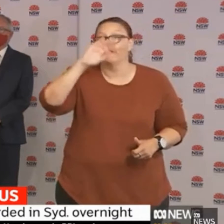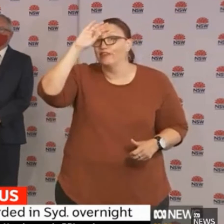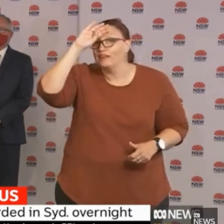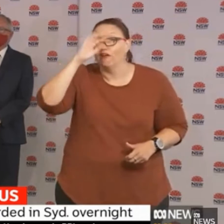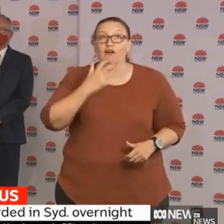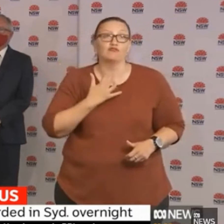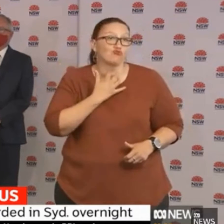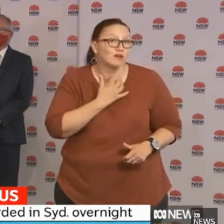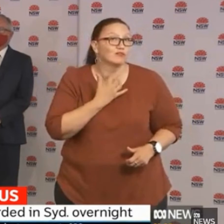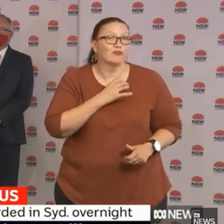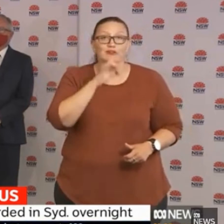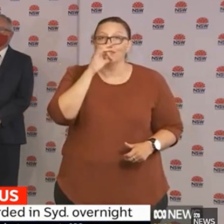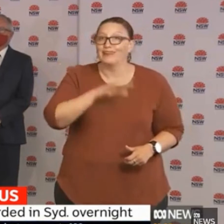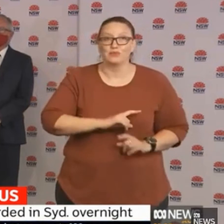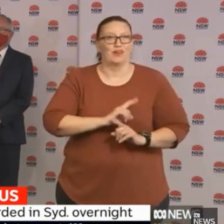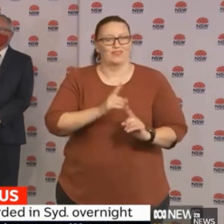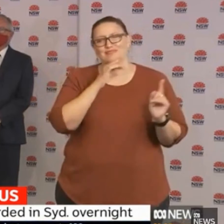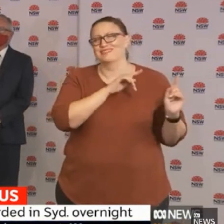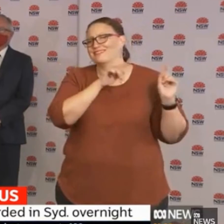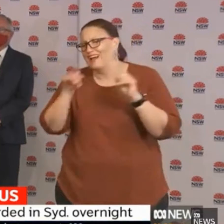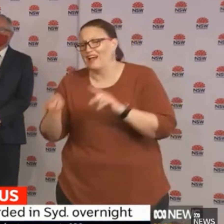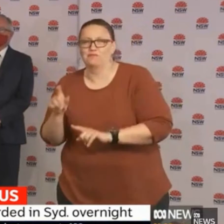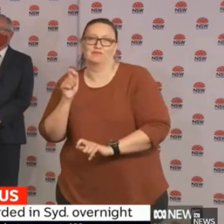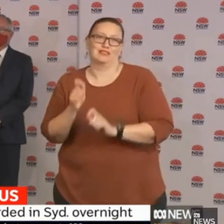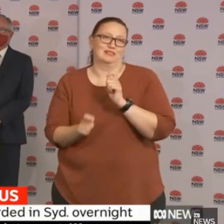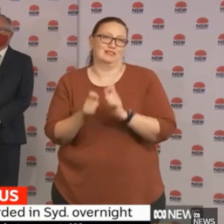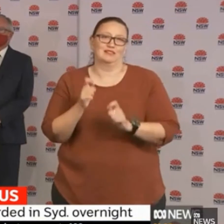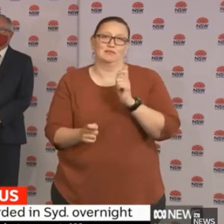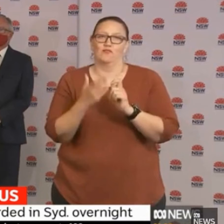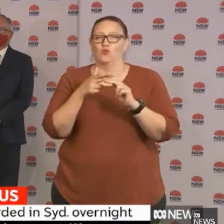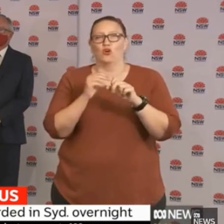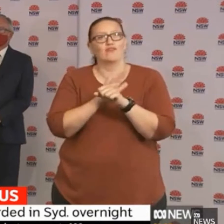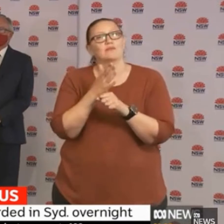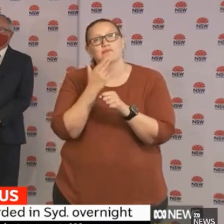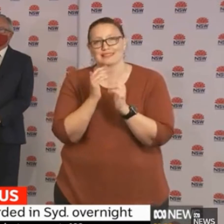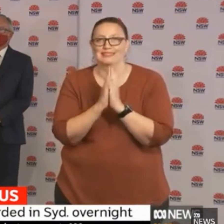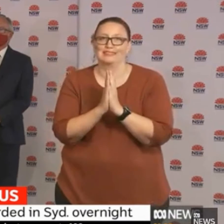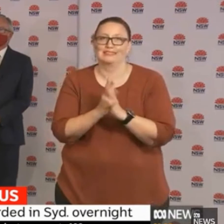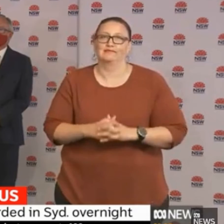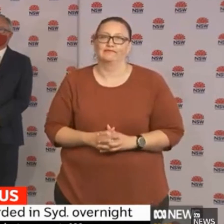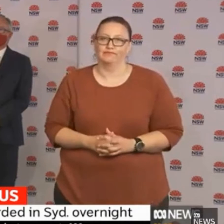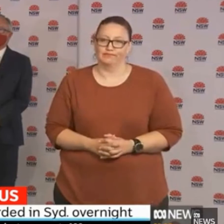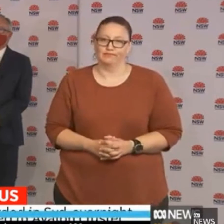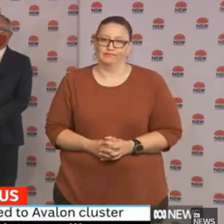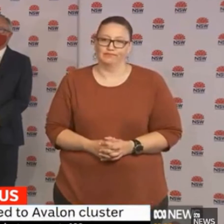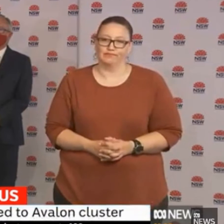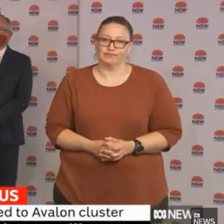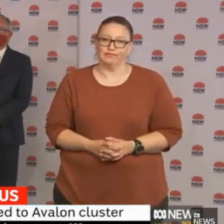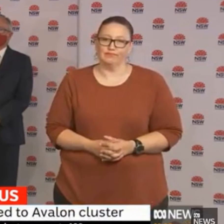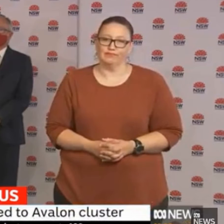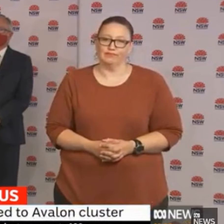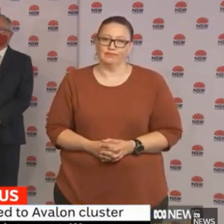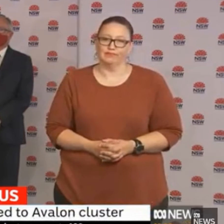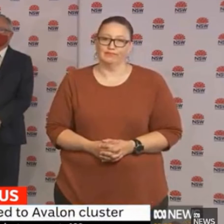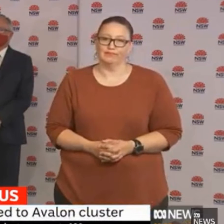forward. It is critical to us understanding this current cluster. And it is also important to